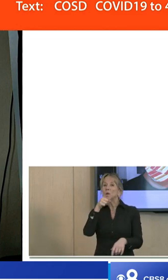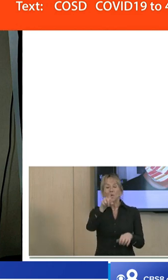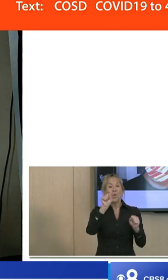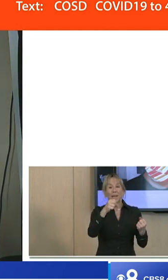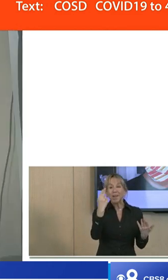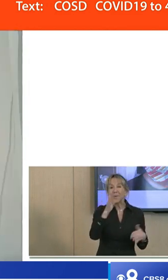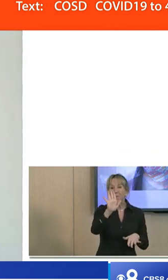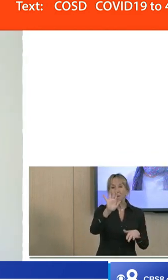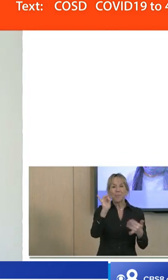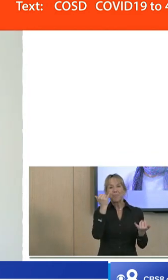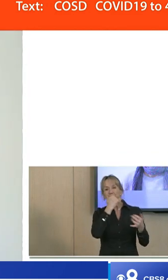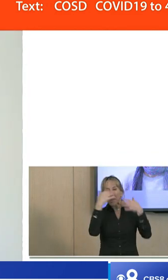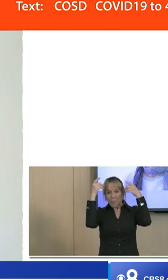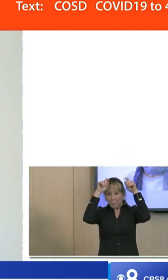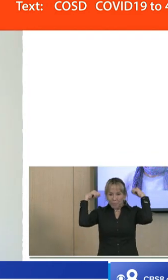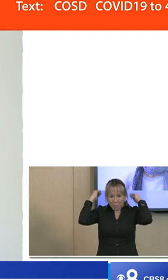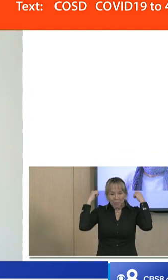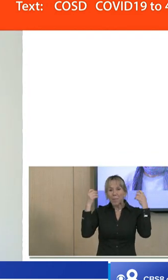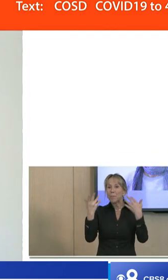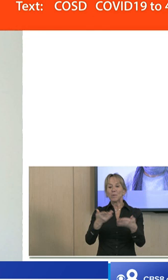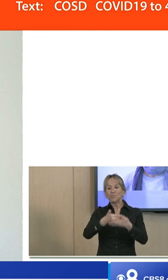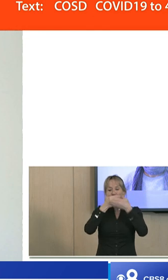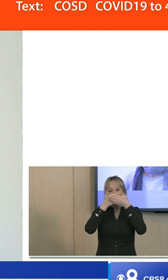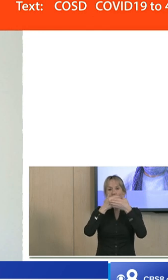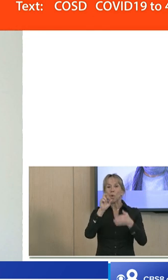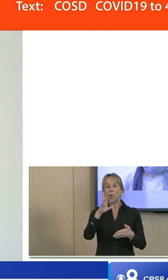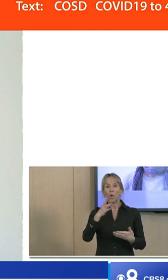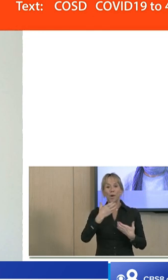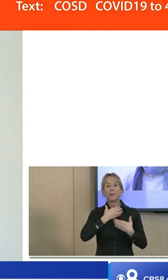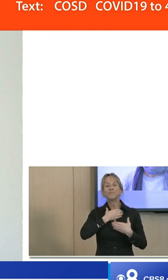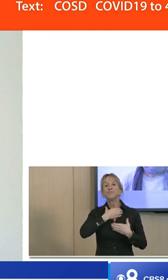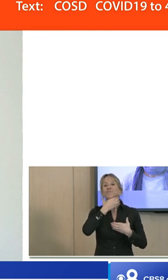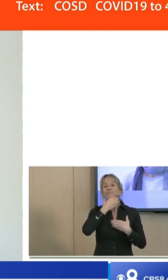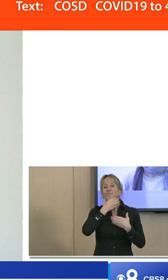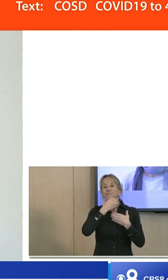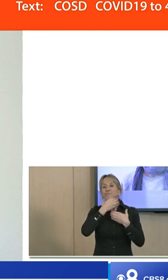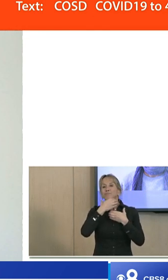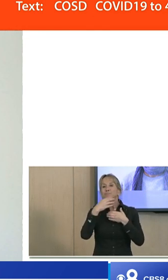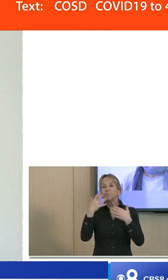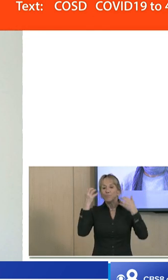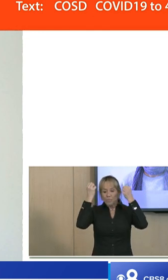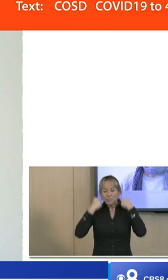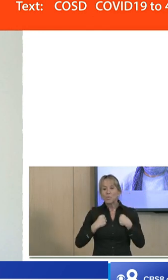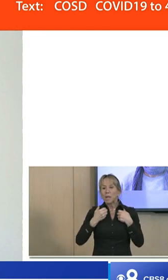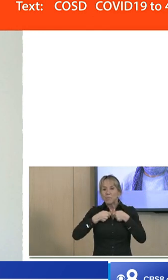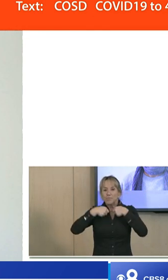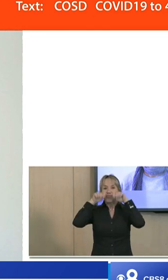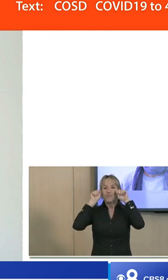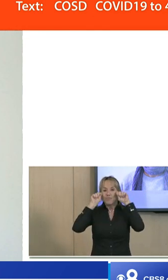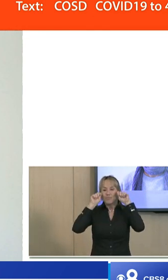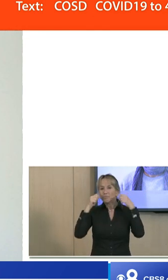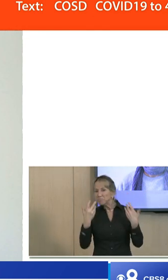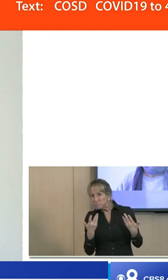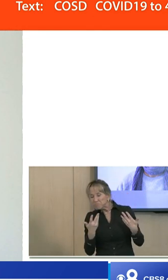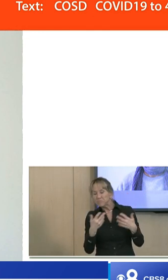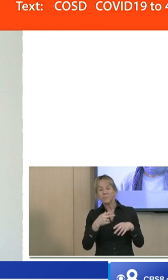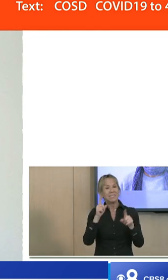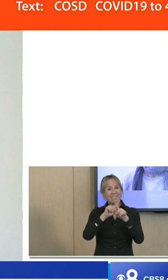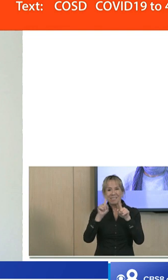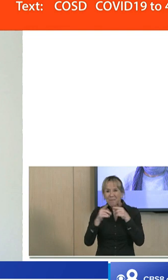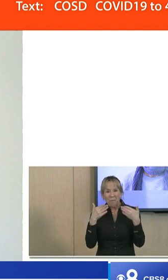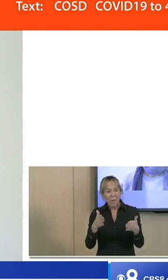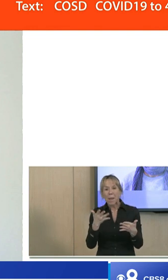turtleneck. There are numerous types of cloth materials that can be used for this purpose, to cover